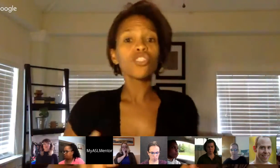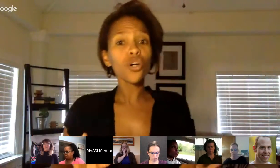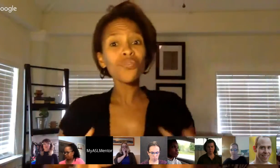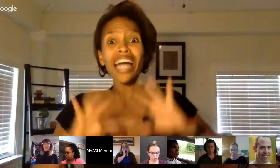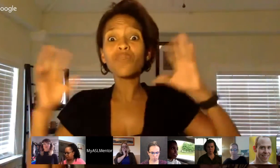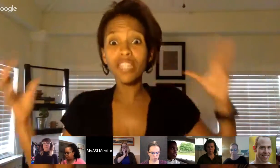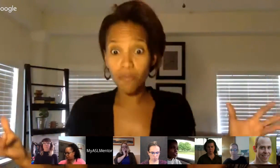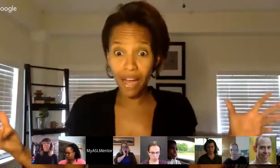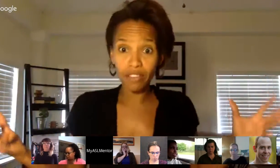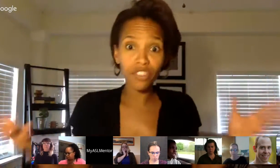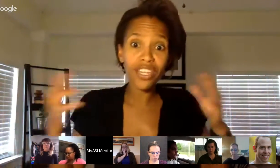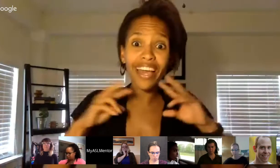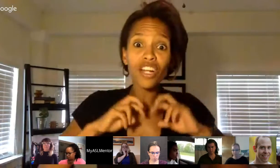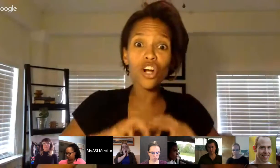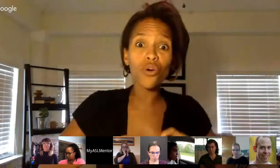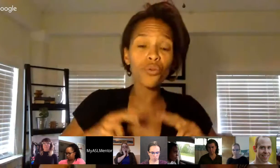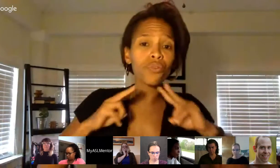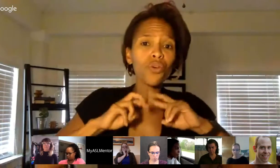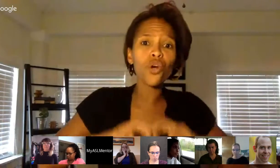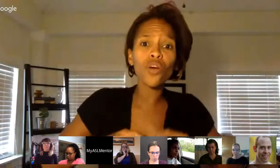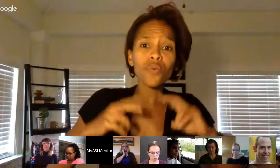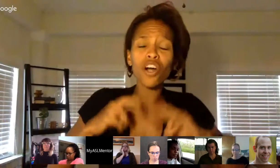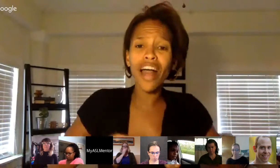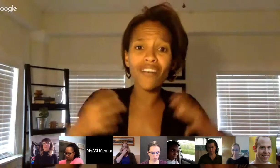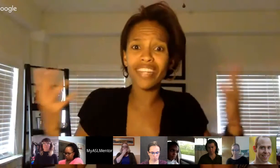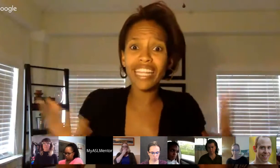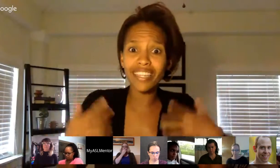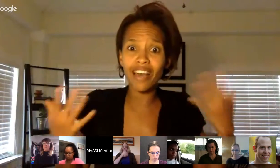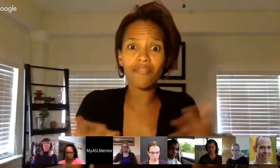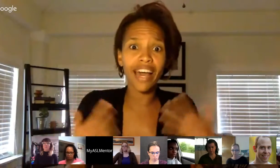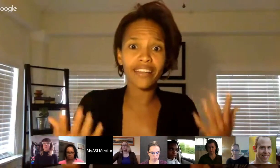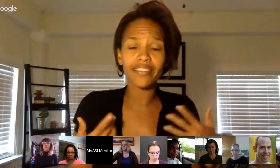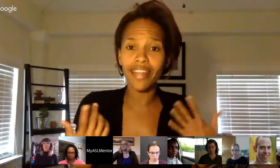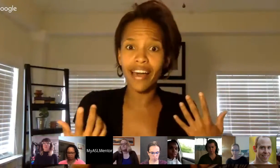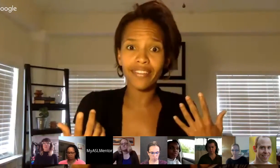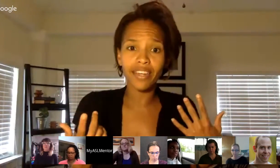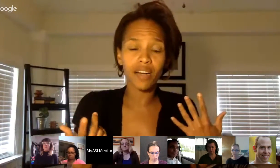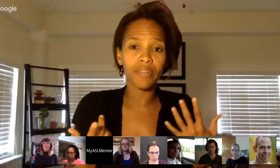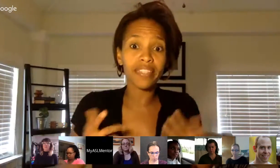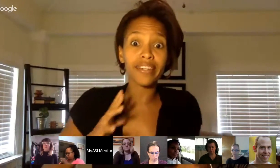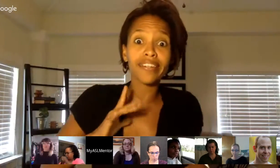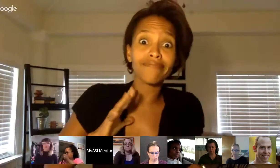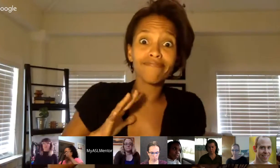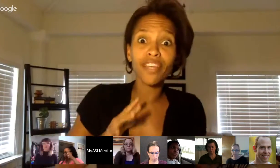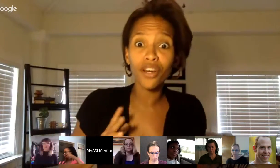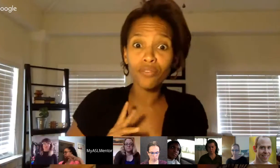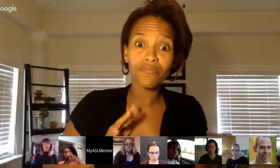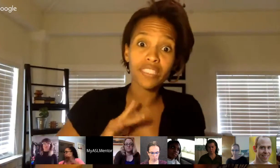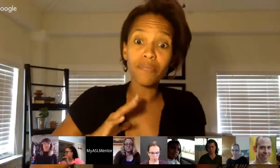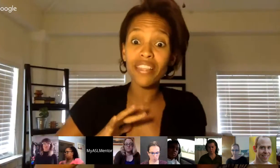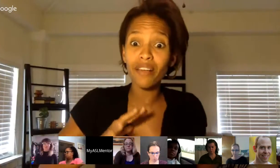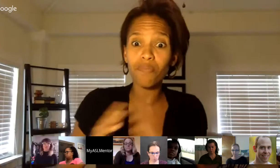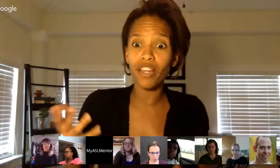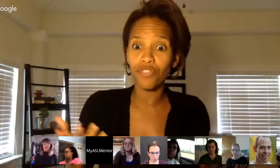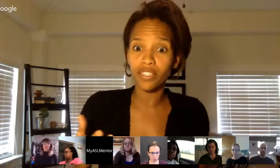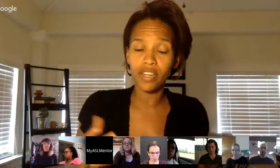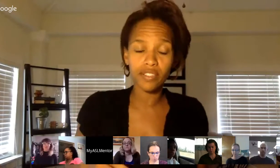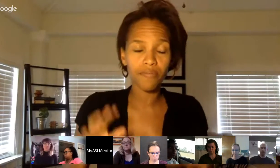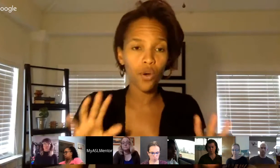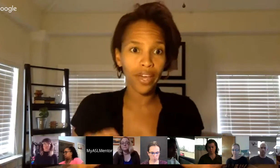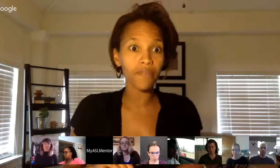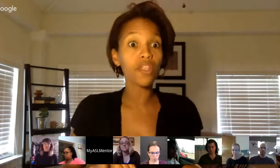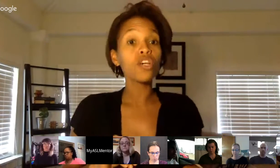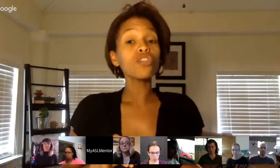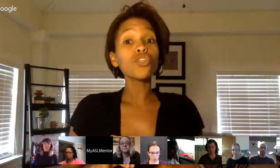Okay, so that's what it's about. Looking at our own, what do we all have innately that is a, something that benefits